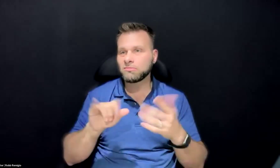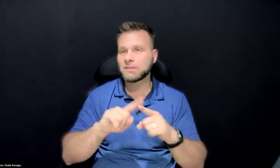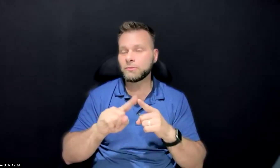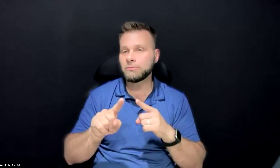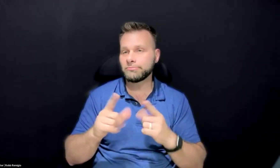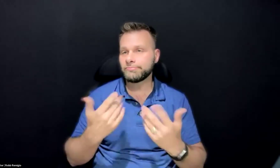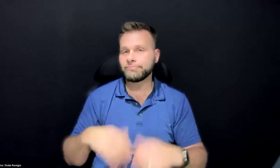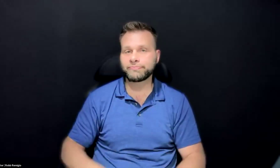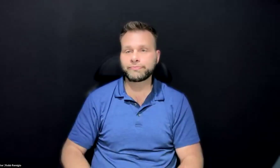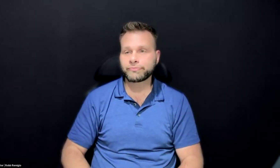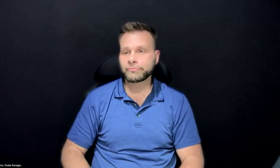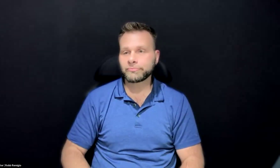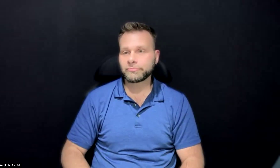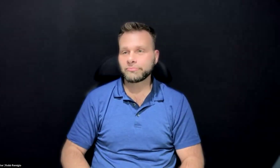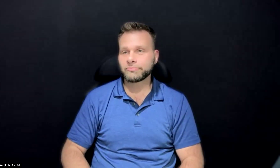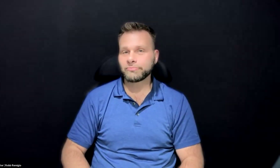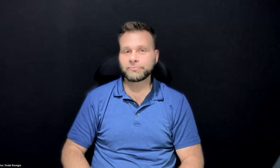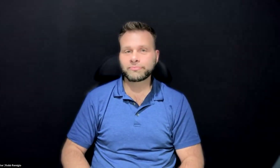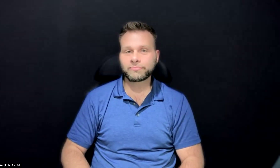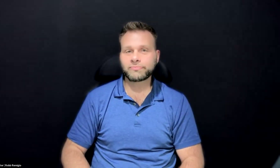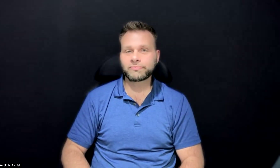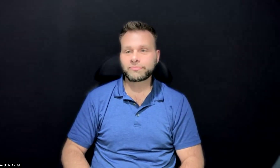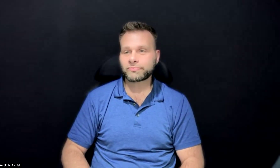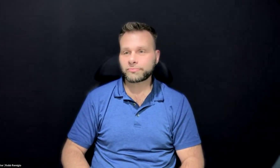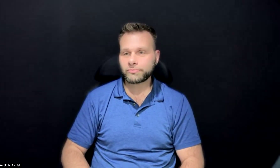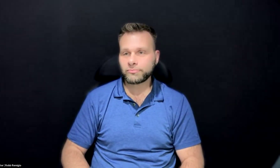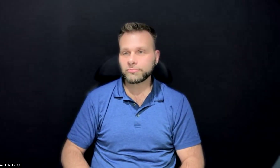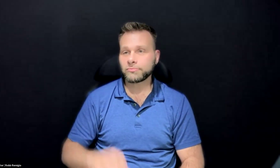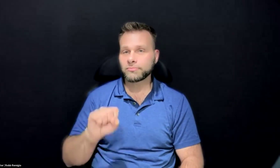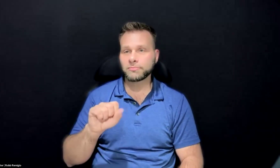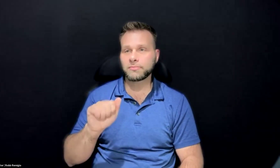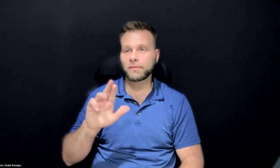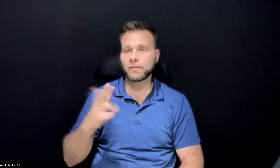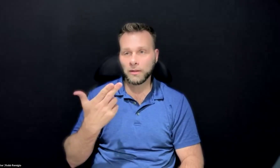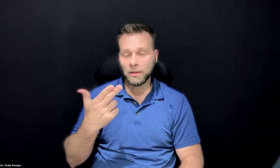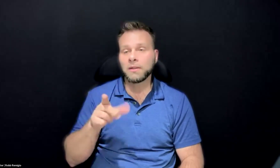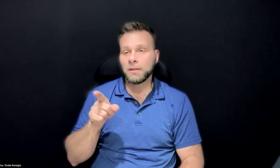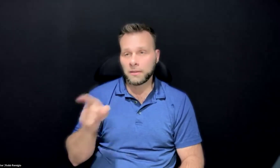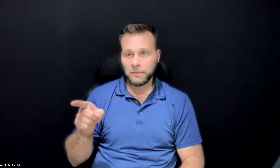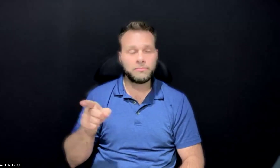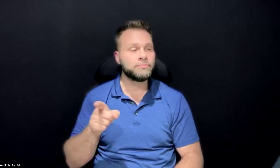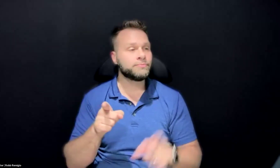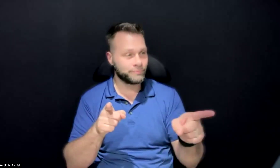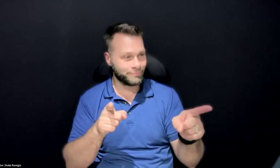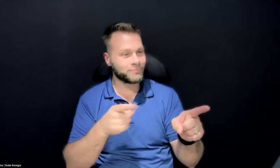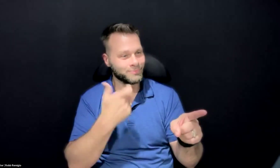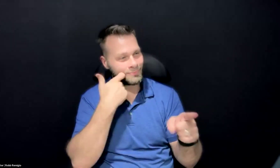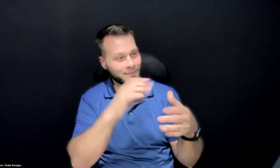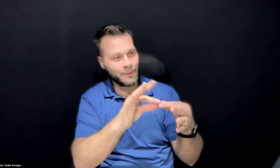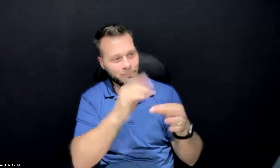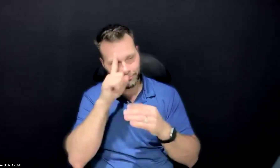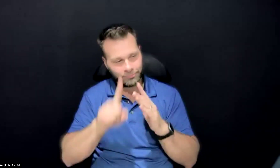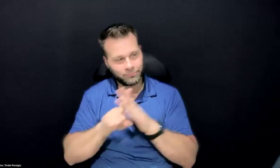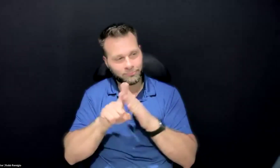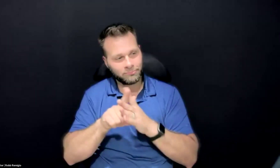That's it for me. I had a couple things. You just reminded me when you just said that. I don't know much about it and I